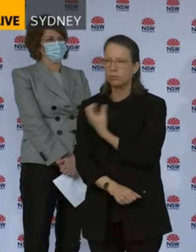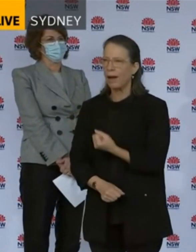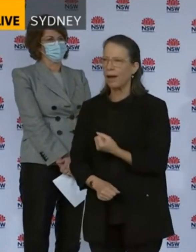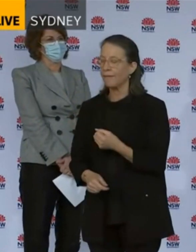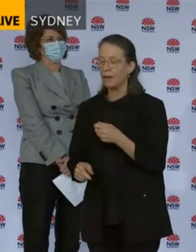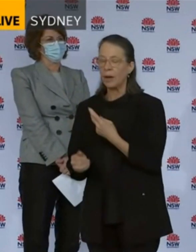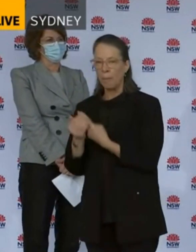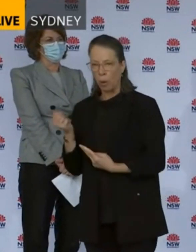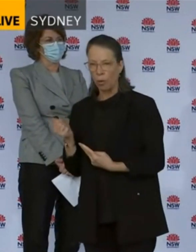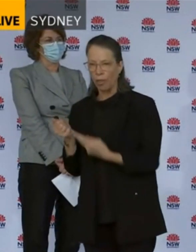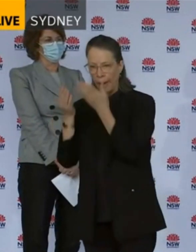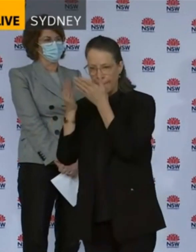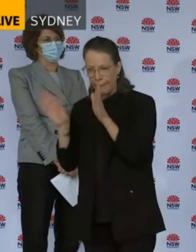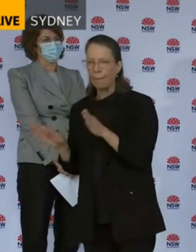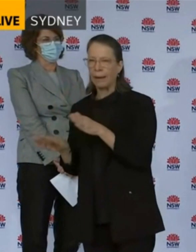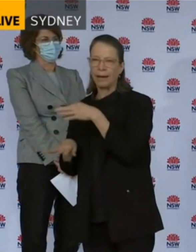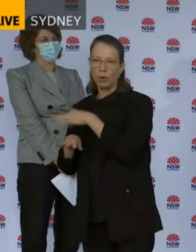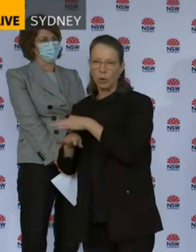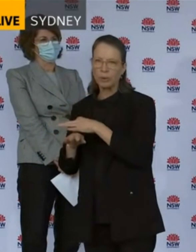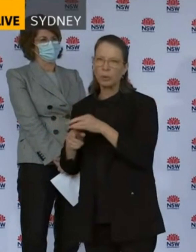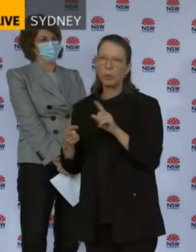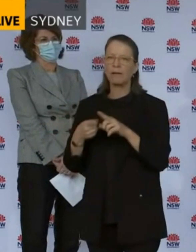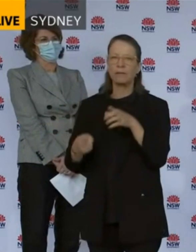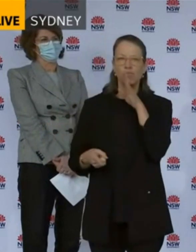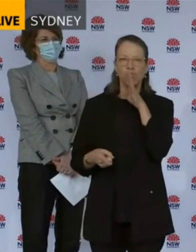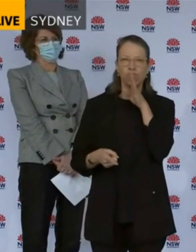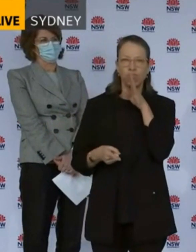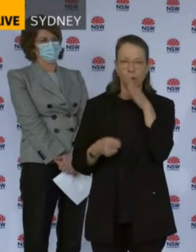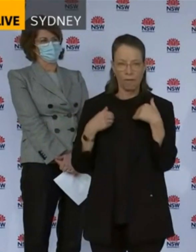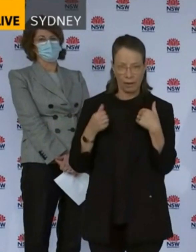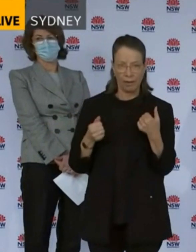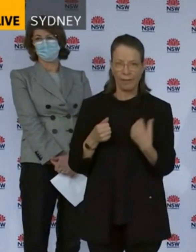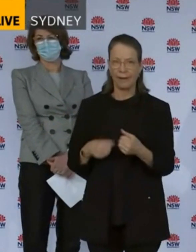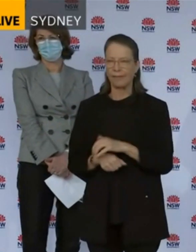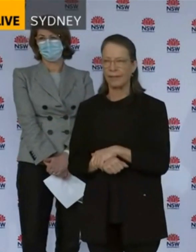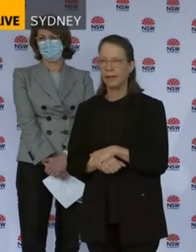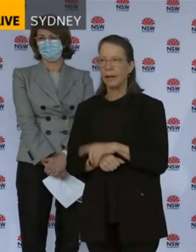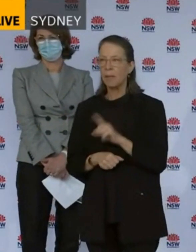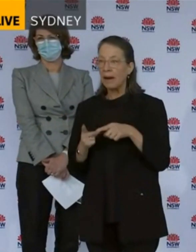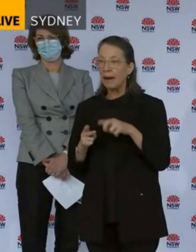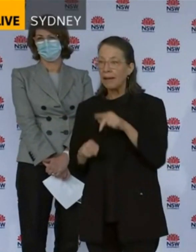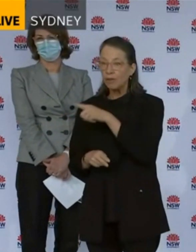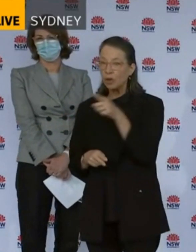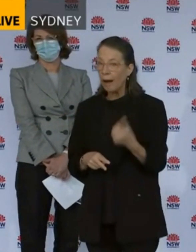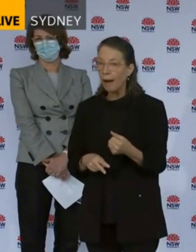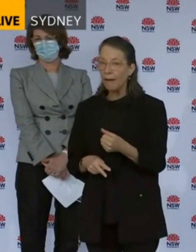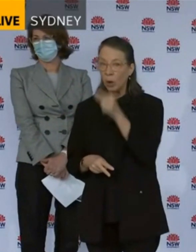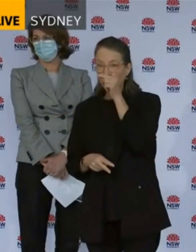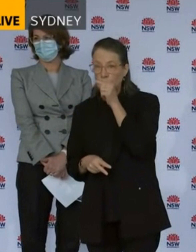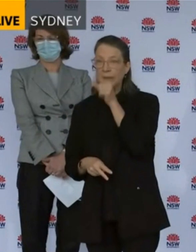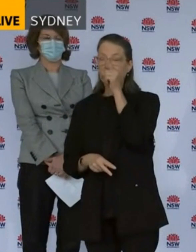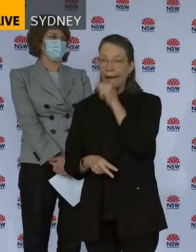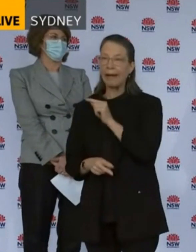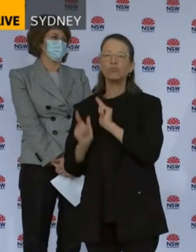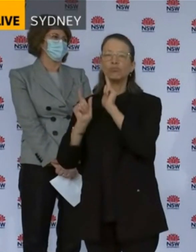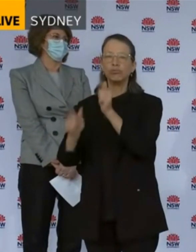system. But my key message is, please take up any opportunity to get vaccinated, and please get your